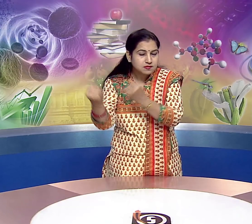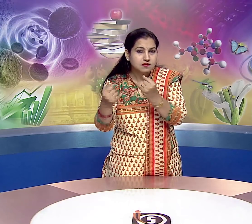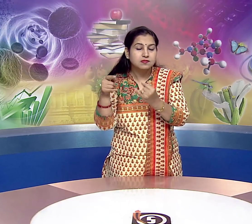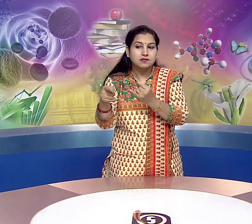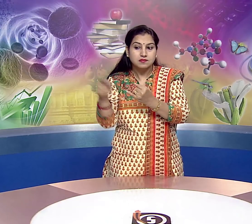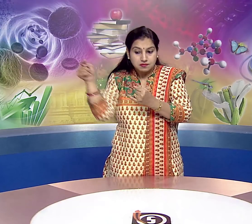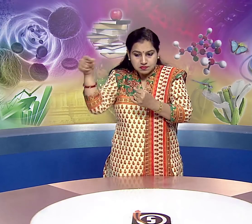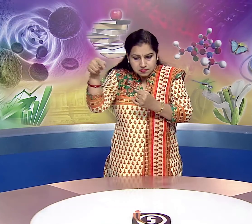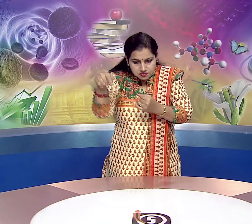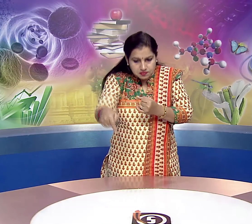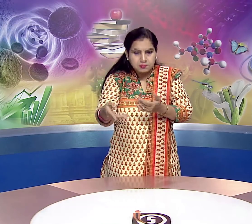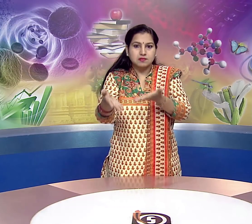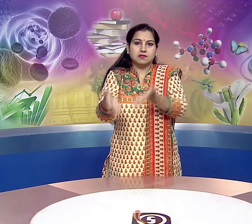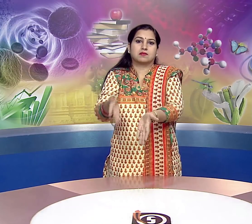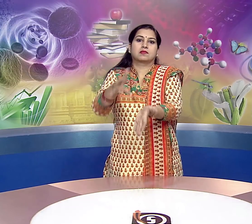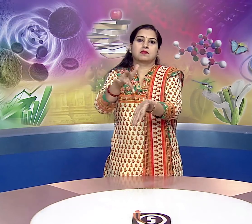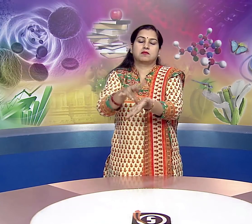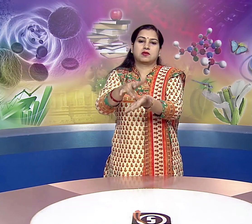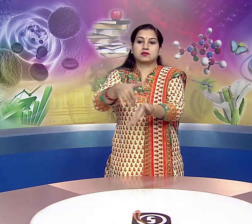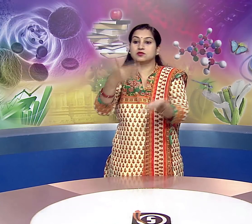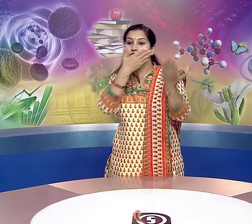brought him to school.